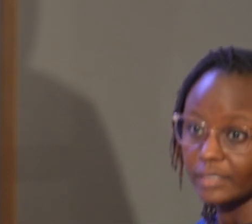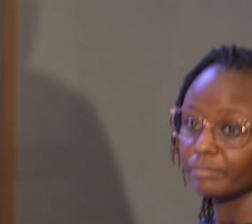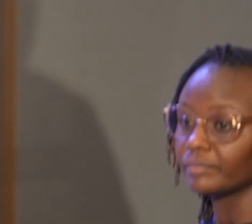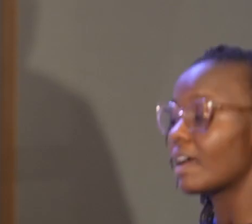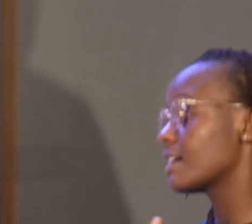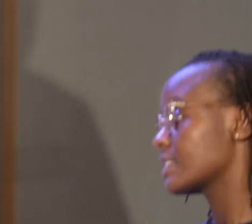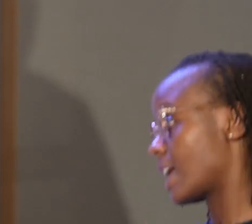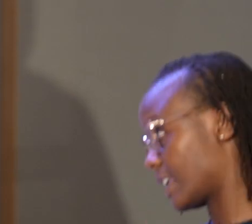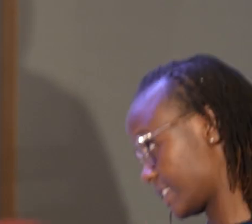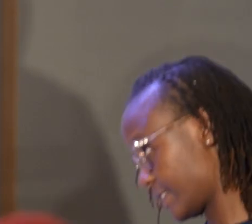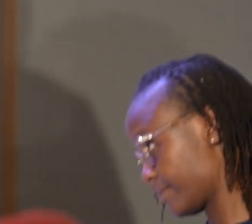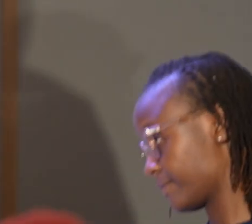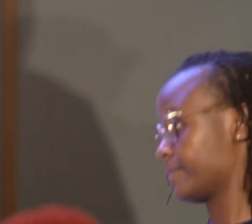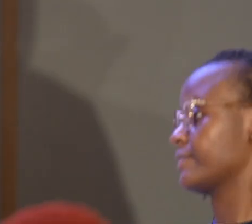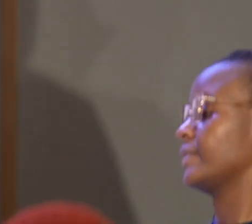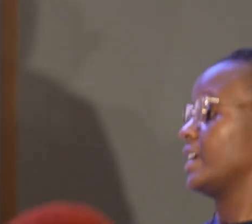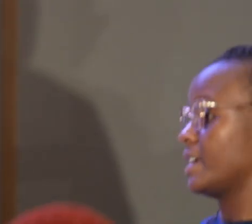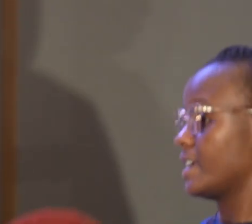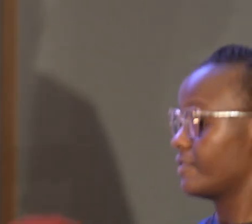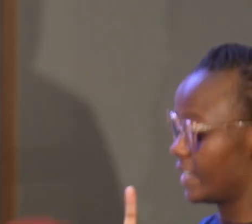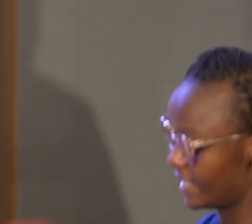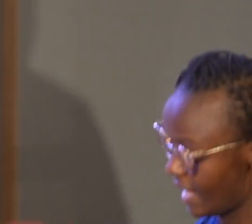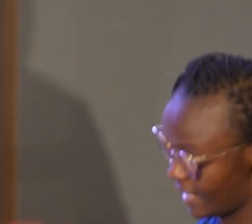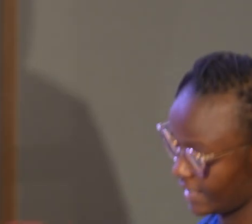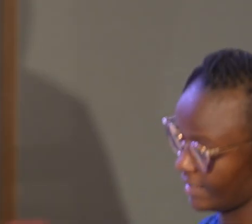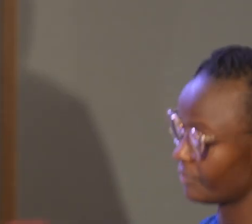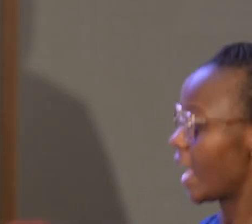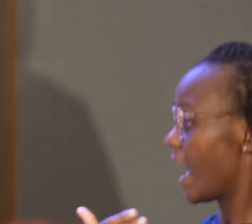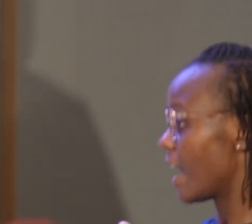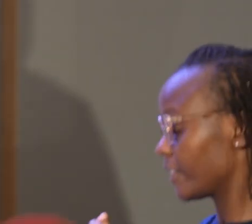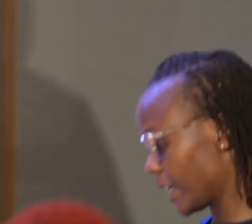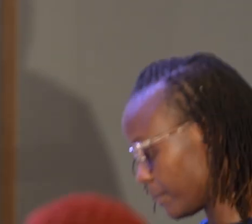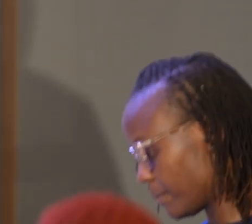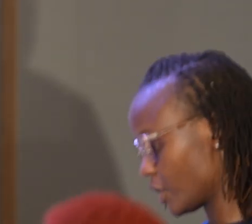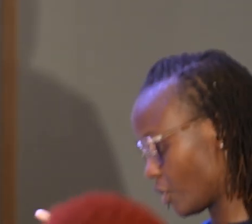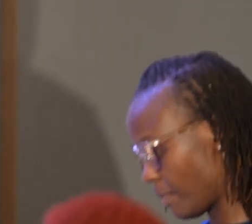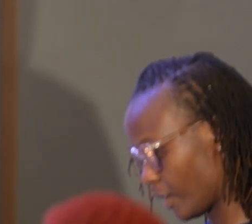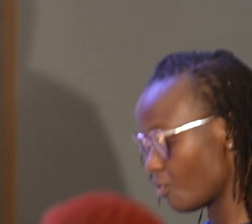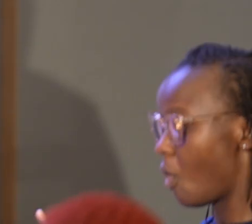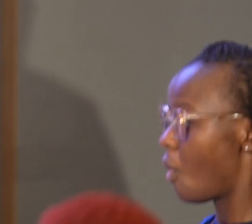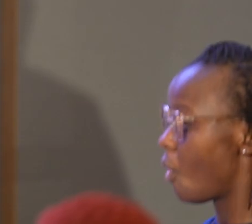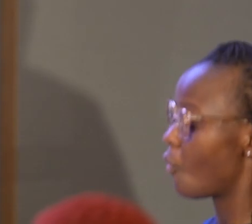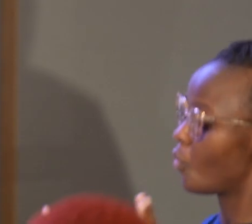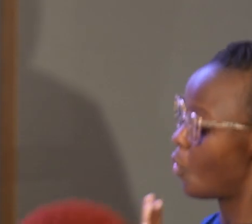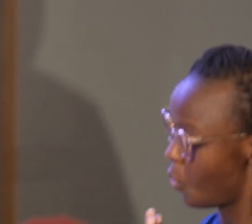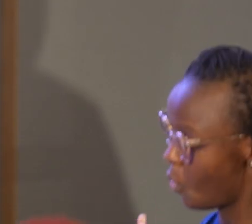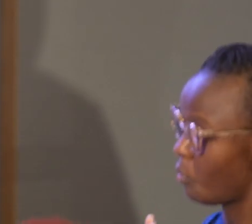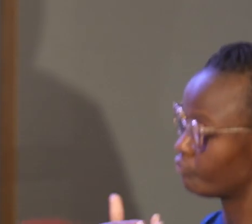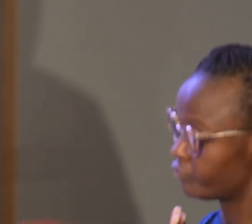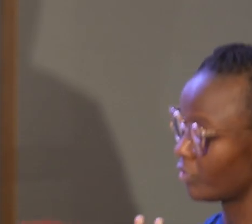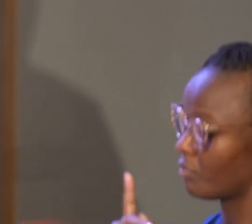standards, if they do not have an enforcement or a legislation mechanism, they